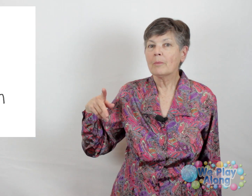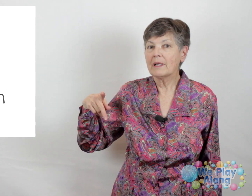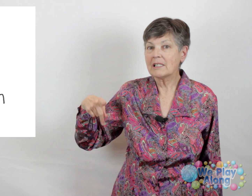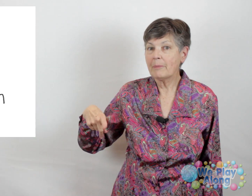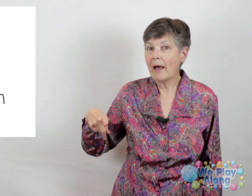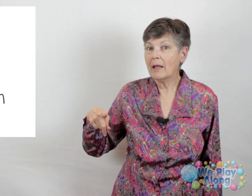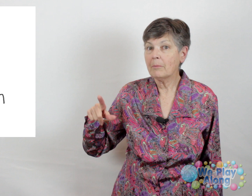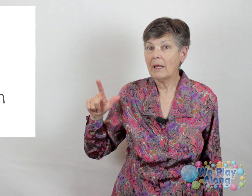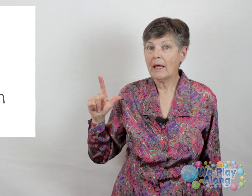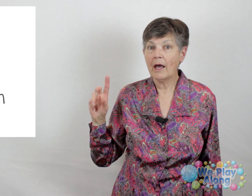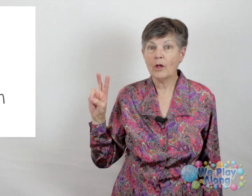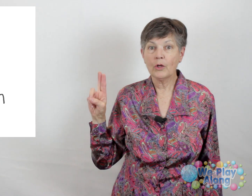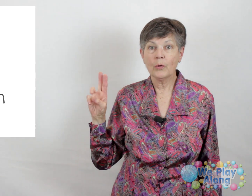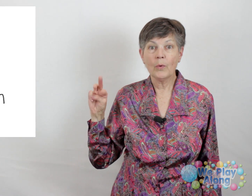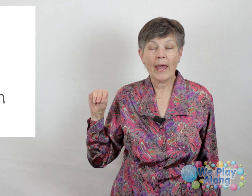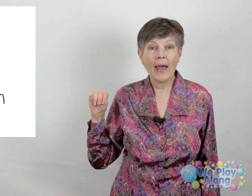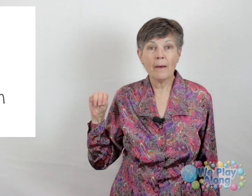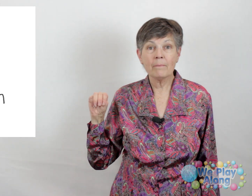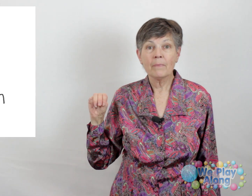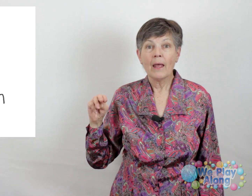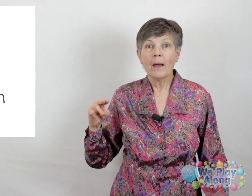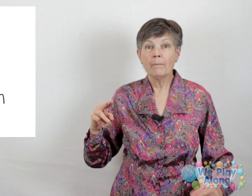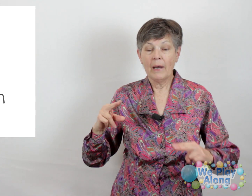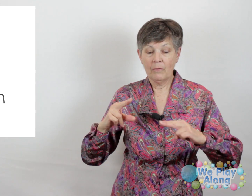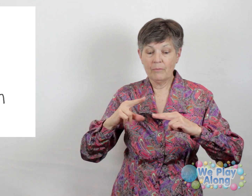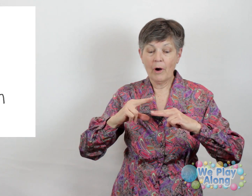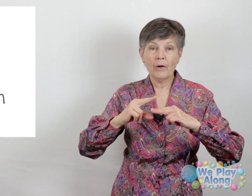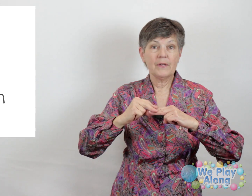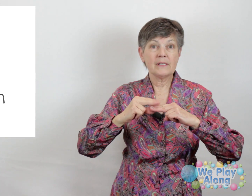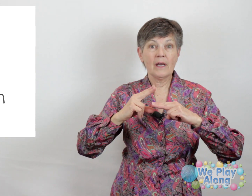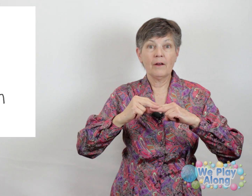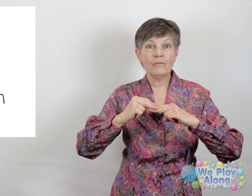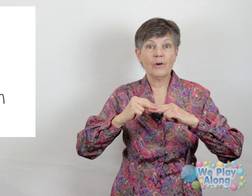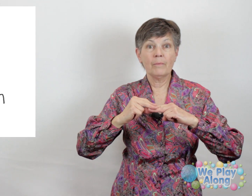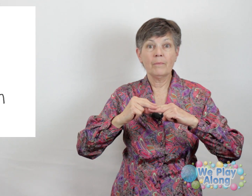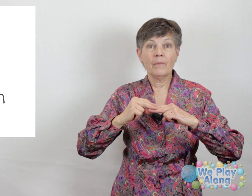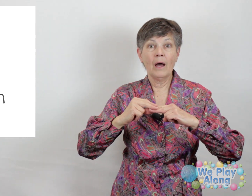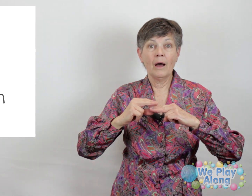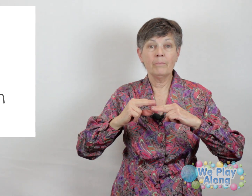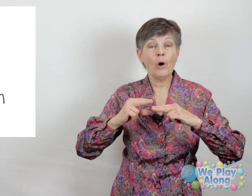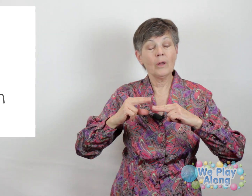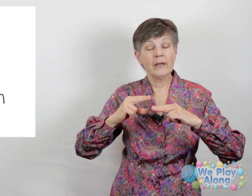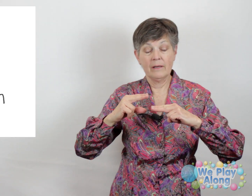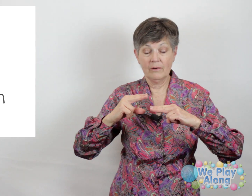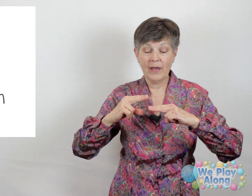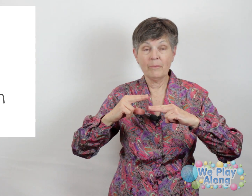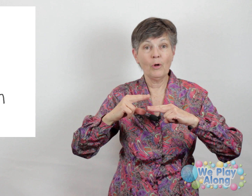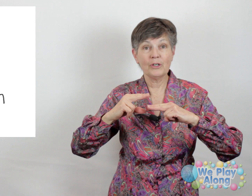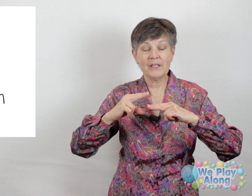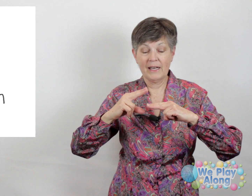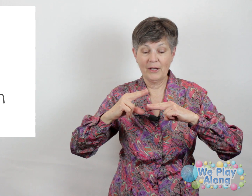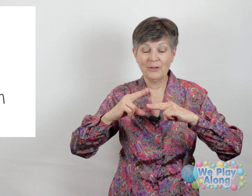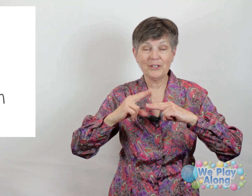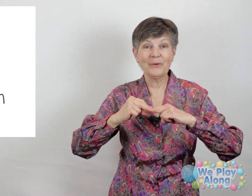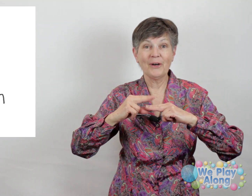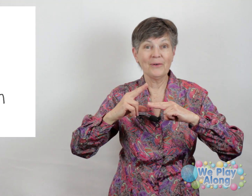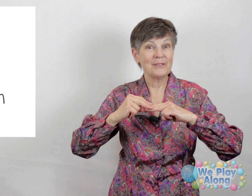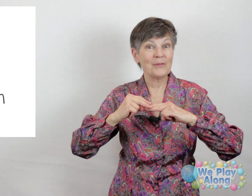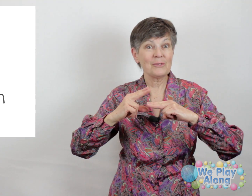normally spell it P-L-U-M, but we borrowed this sign from Poland, okay, Polish Sign Language. Here we go. So this would